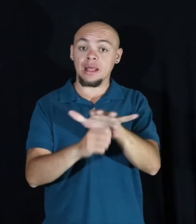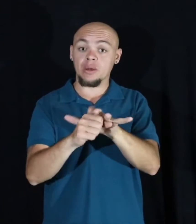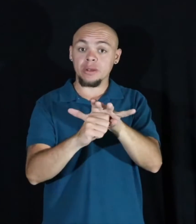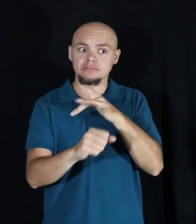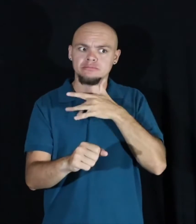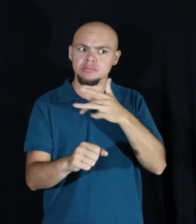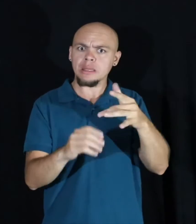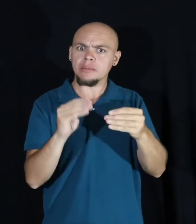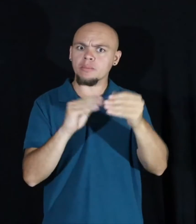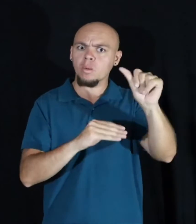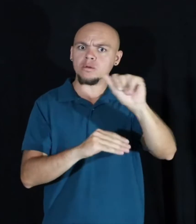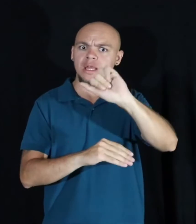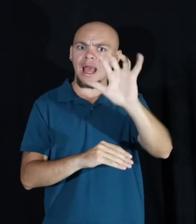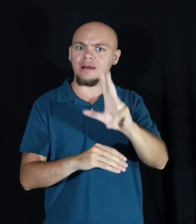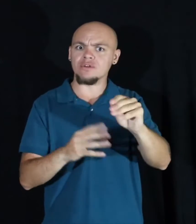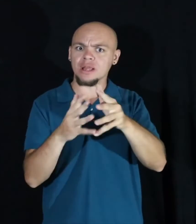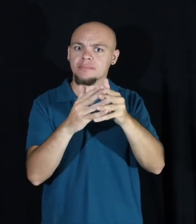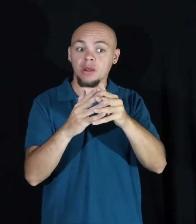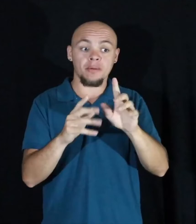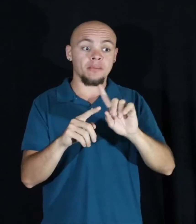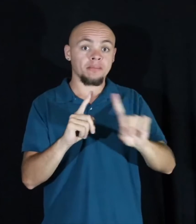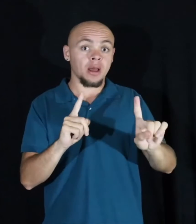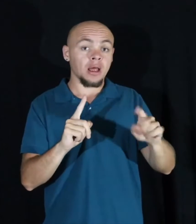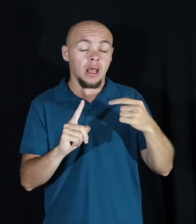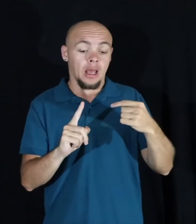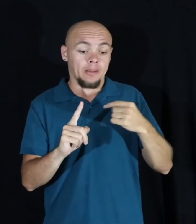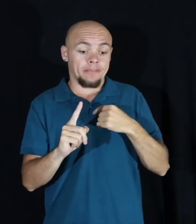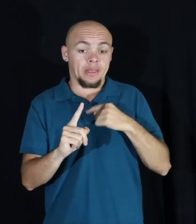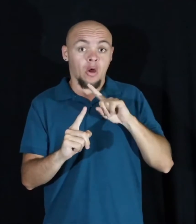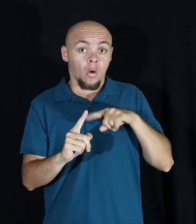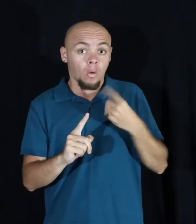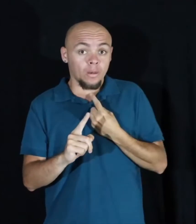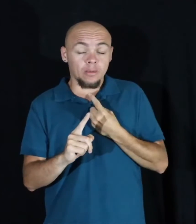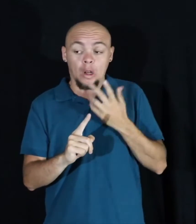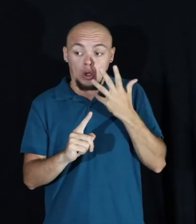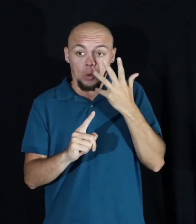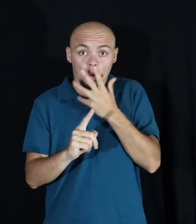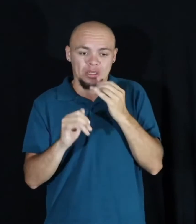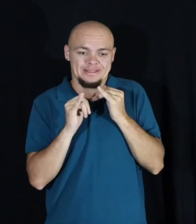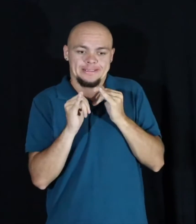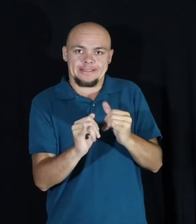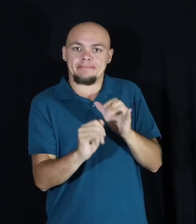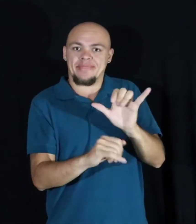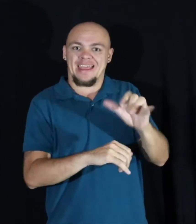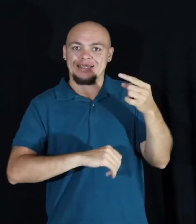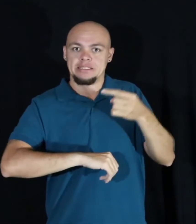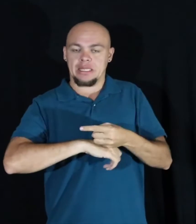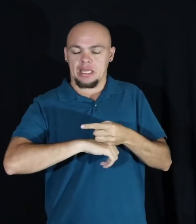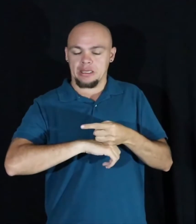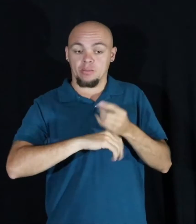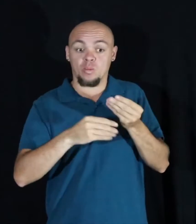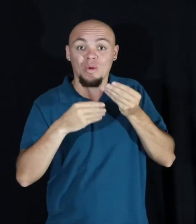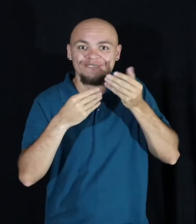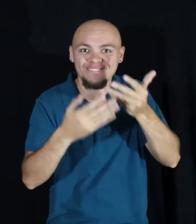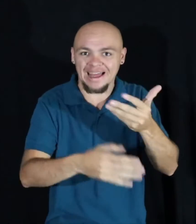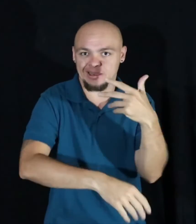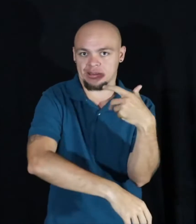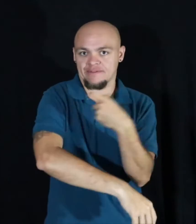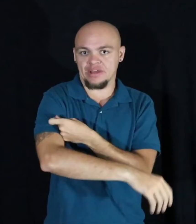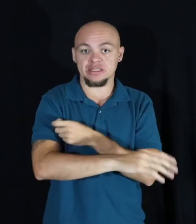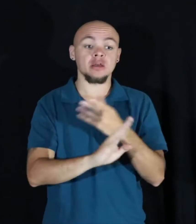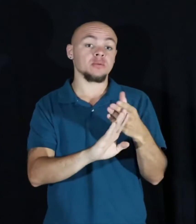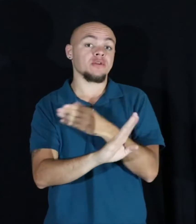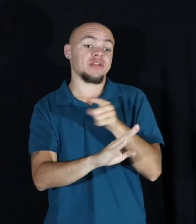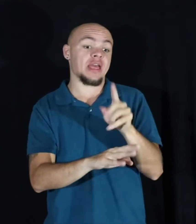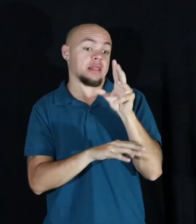American community, I was the only one that looked like her providing the vaccines that day. So right before they were about to